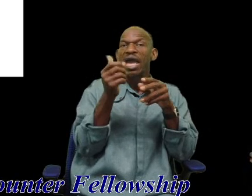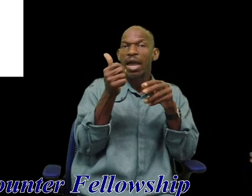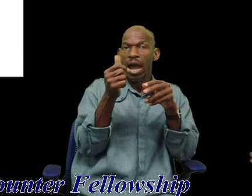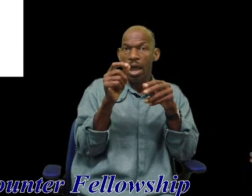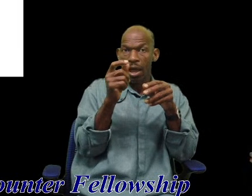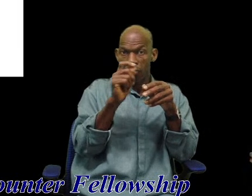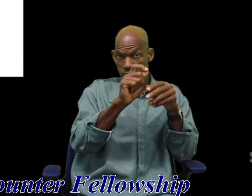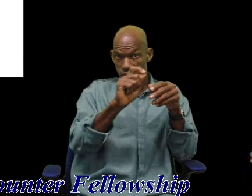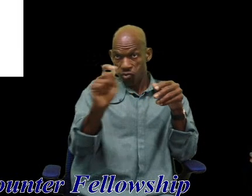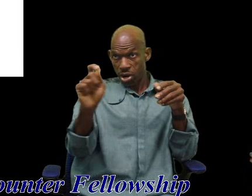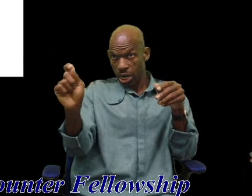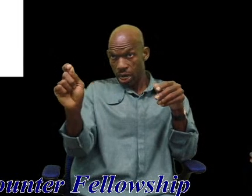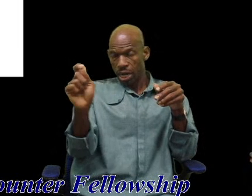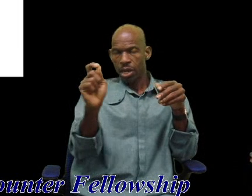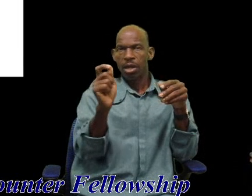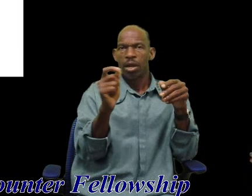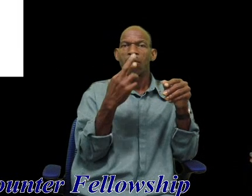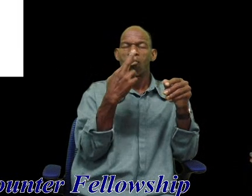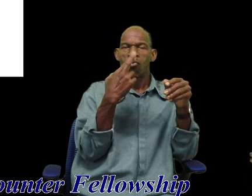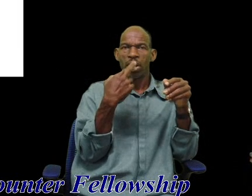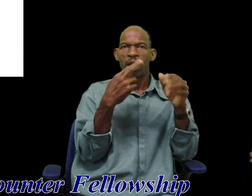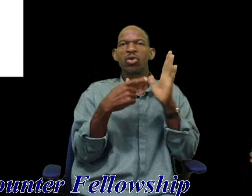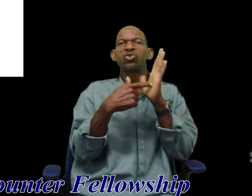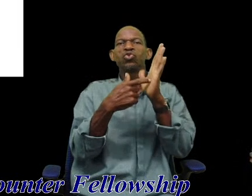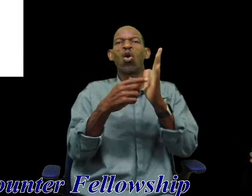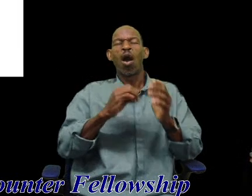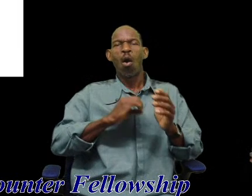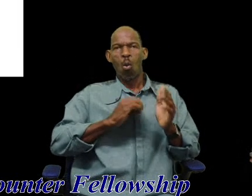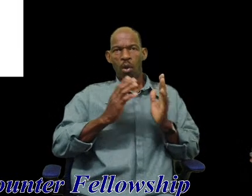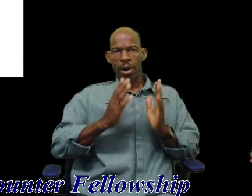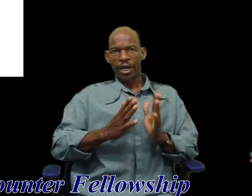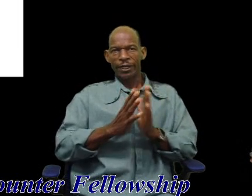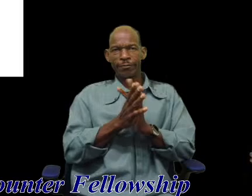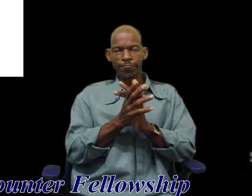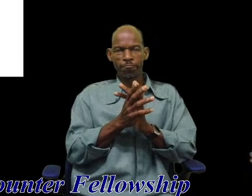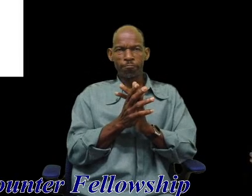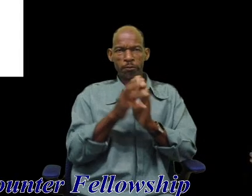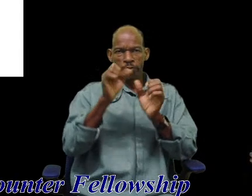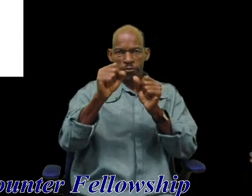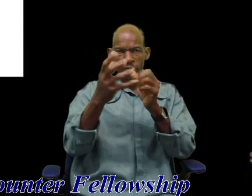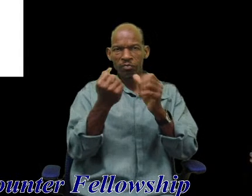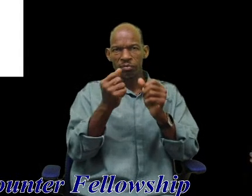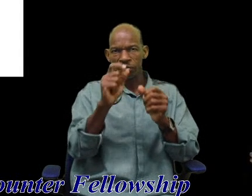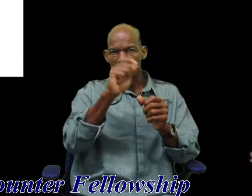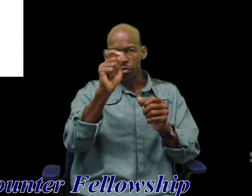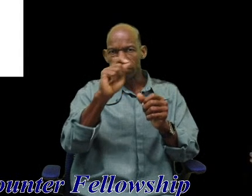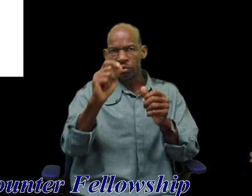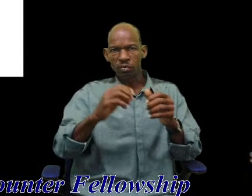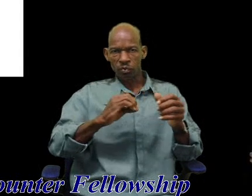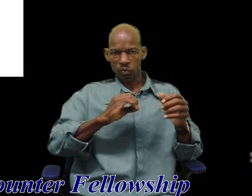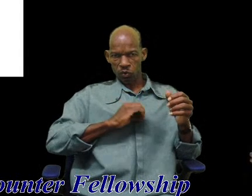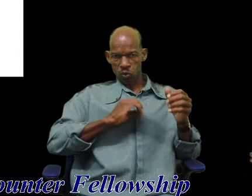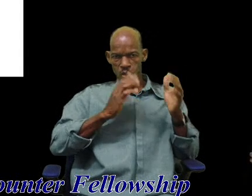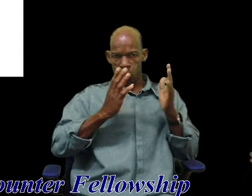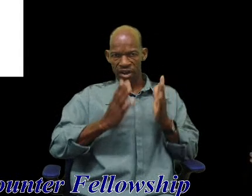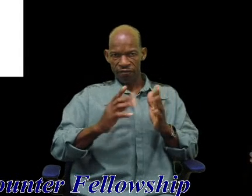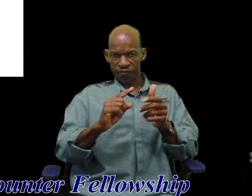you all always have a challenge with when you're writing English. So the owner is